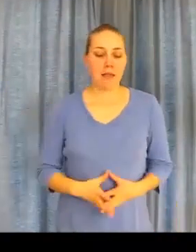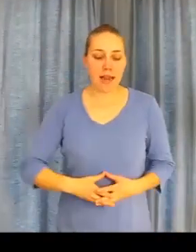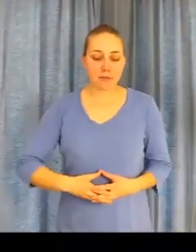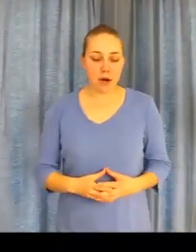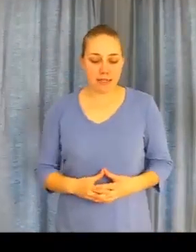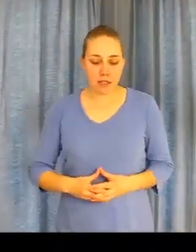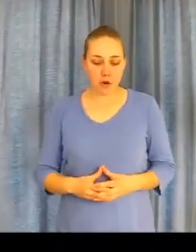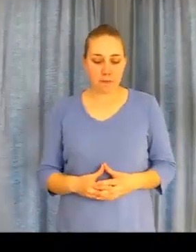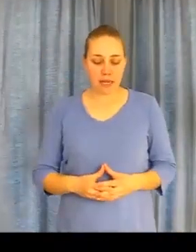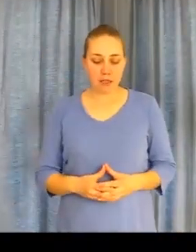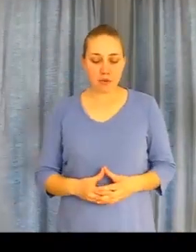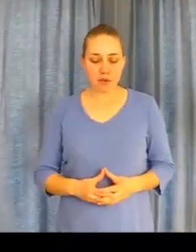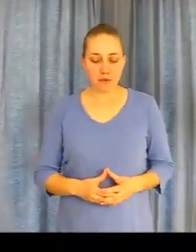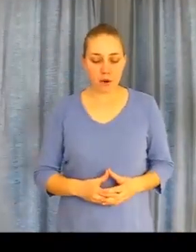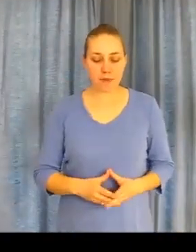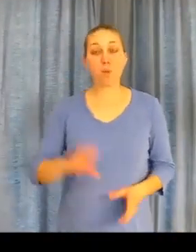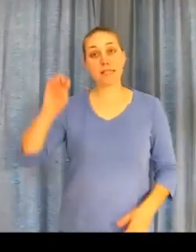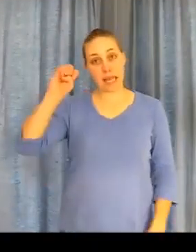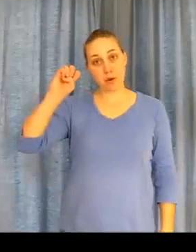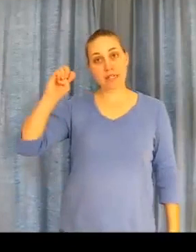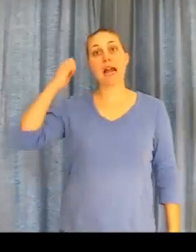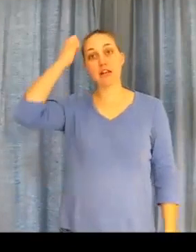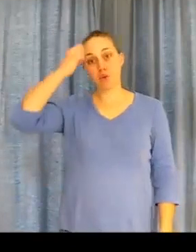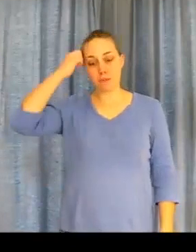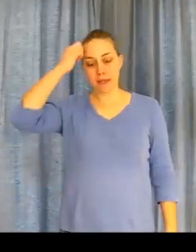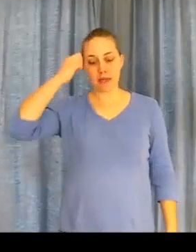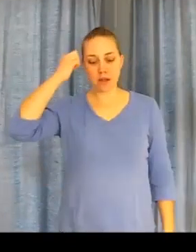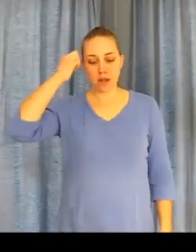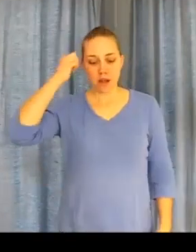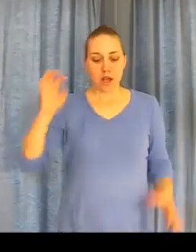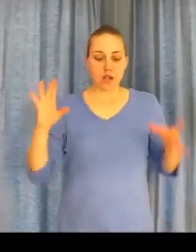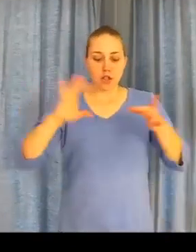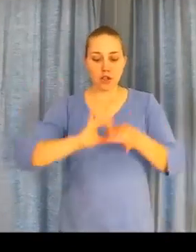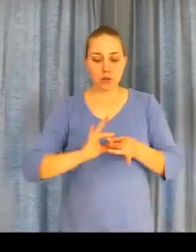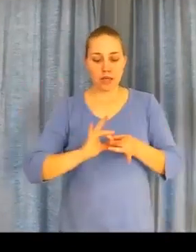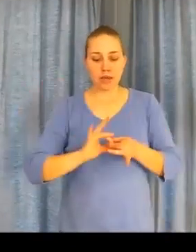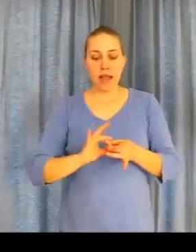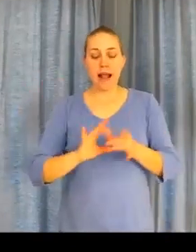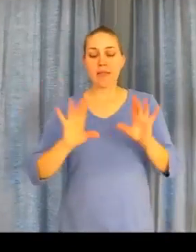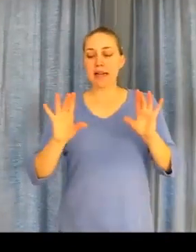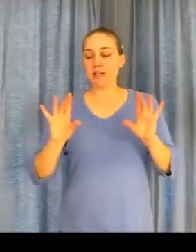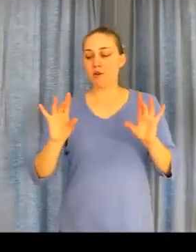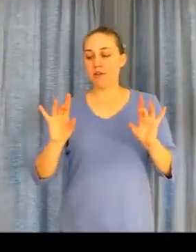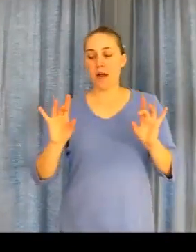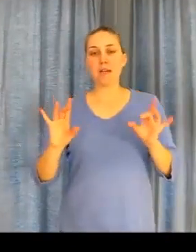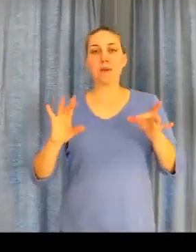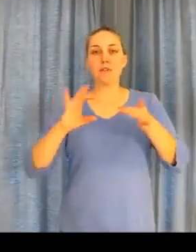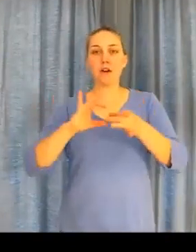next part is the European Union formed. Once again, we're going to sign European Union, and that is your thumb and your middle finger